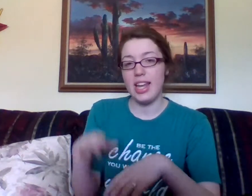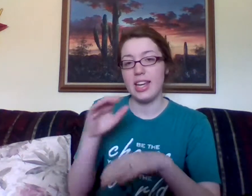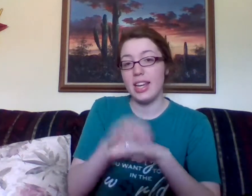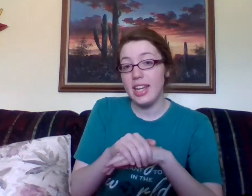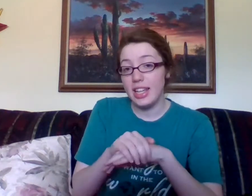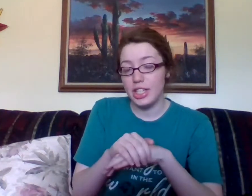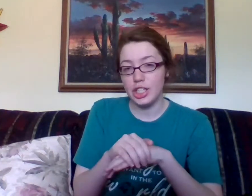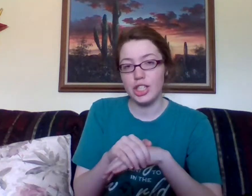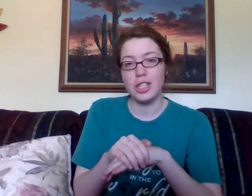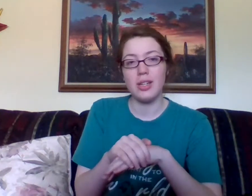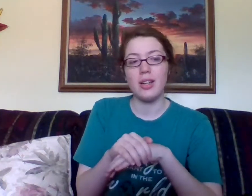in English.